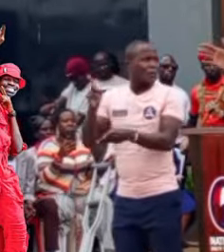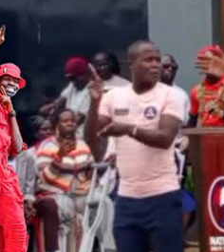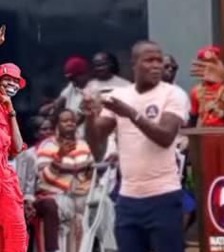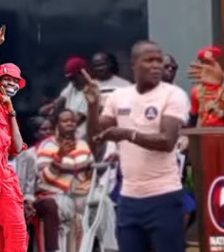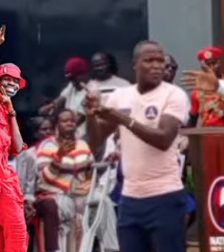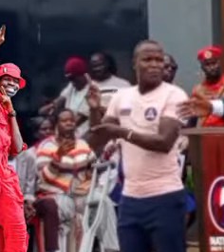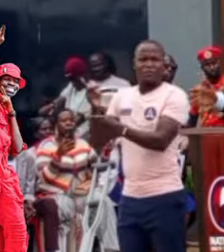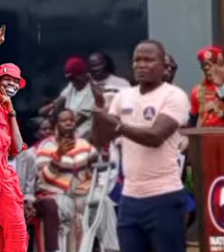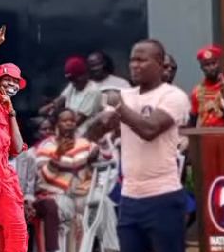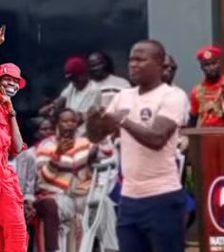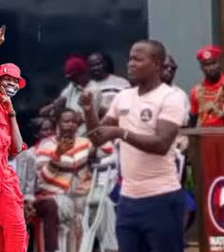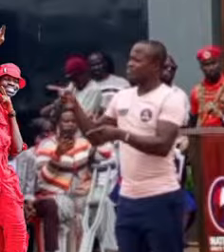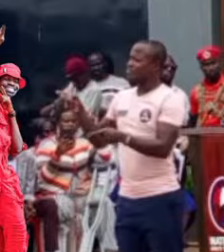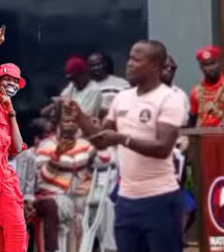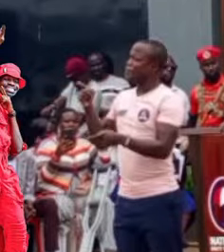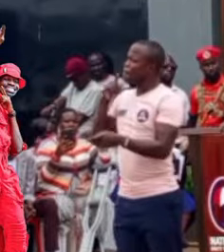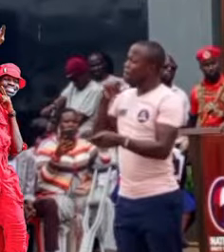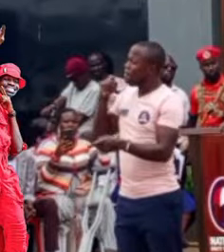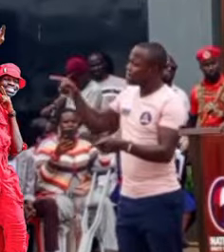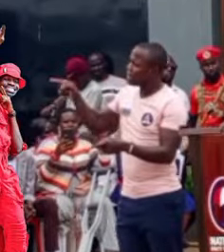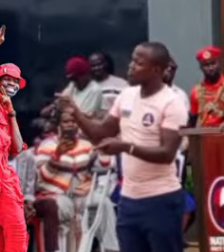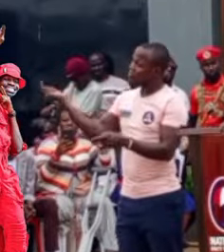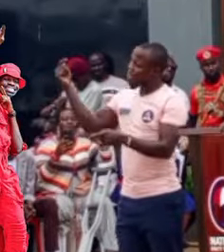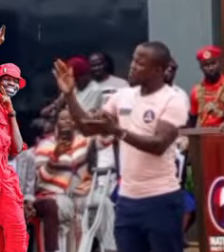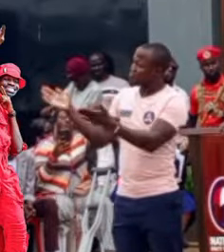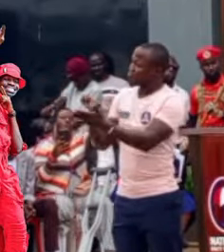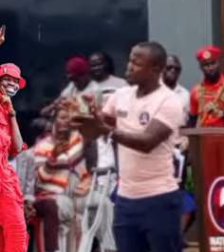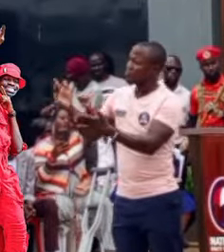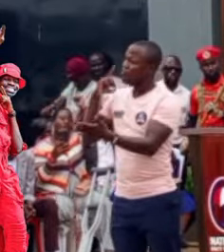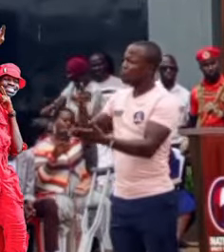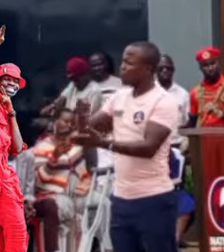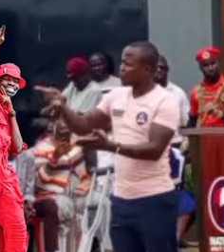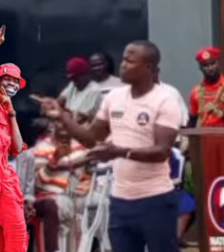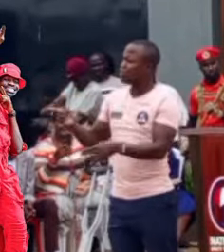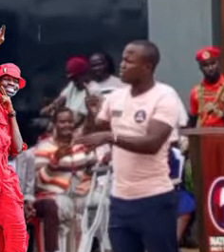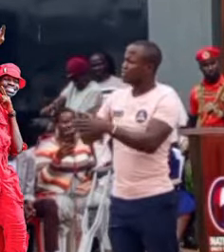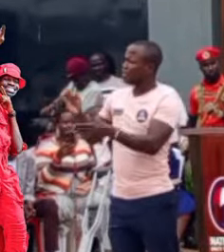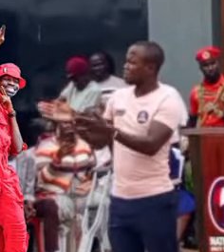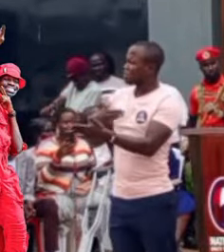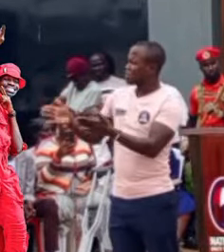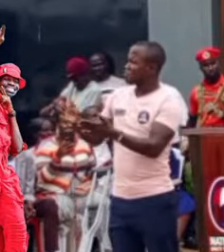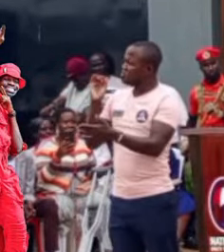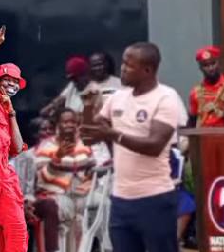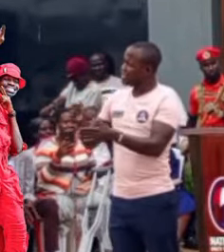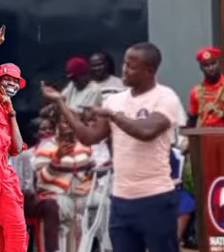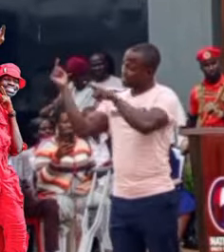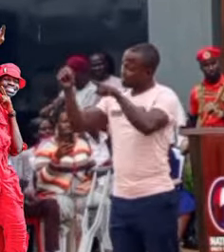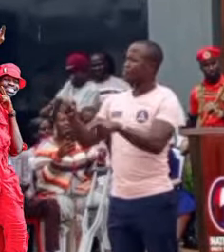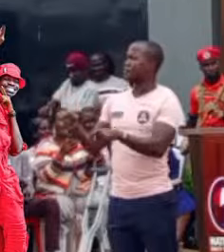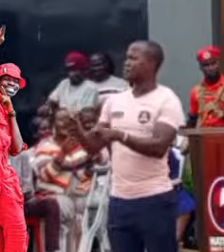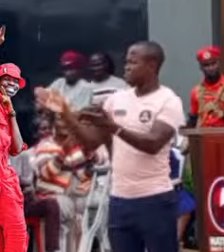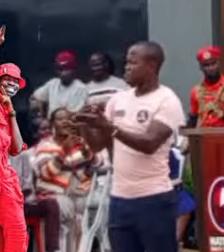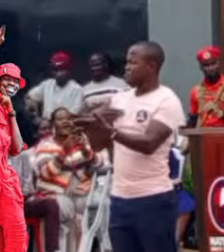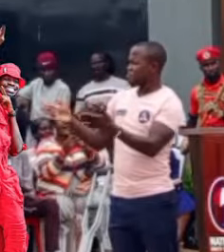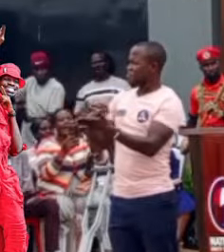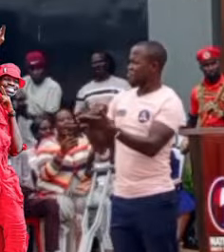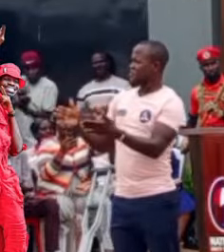abantu baffe ngaoyo Master Mulu ajja abakuba omuziki ku sho yaffe genda okubeerawo nga musanvu